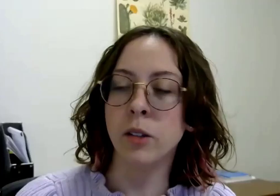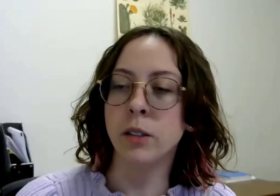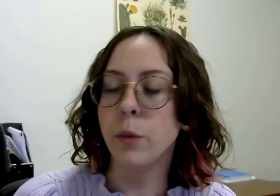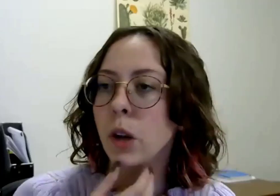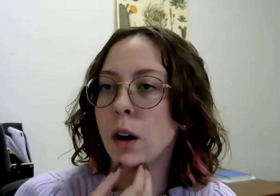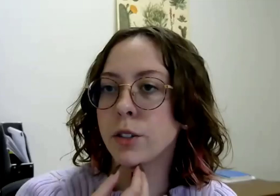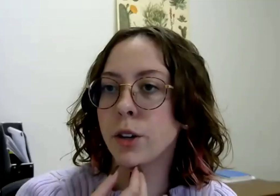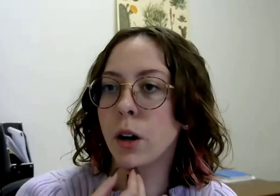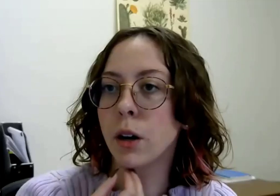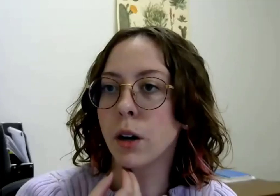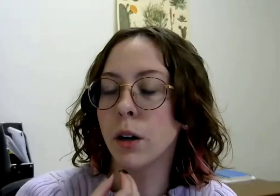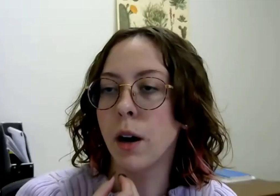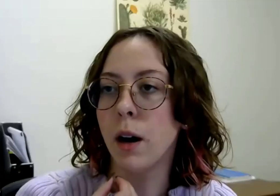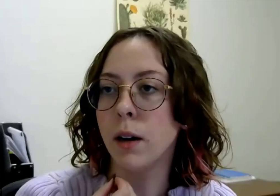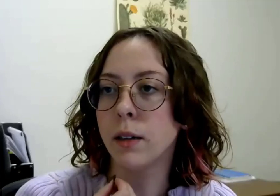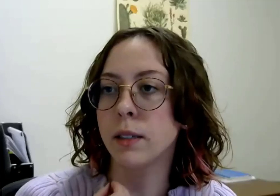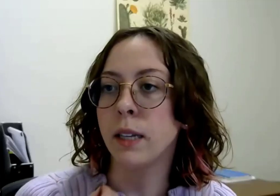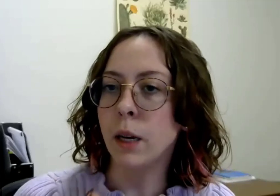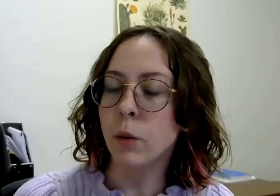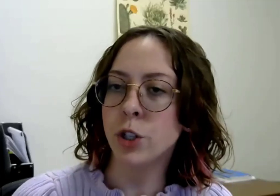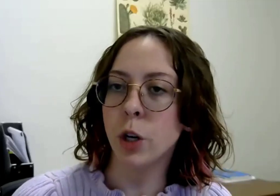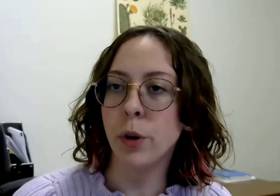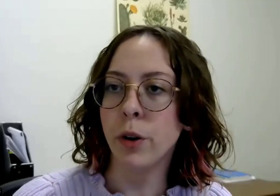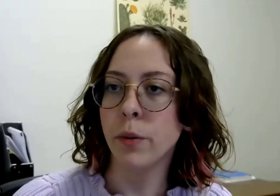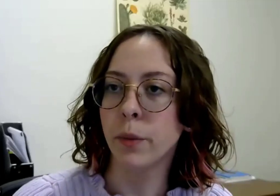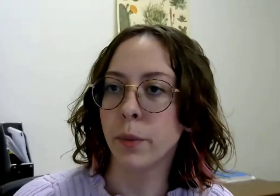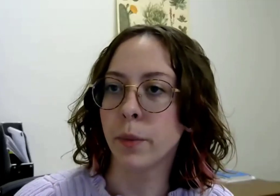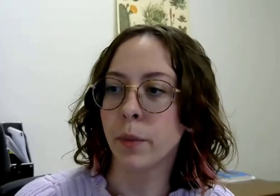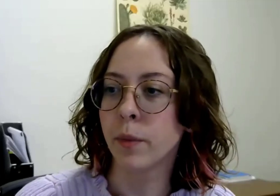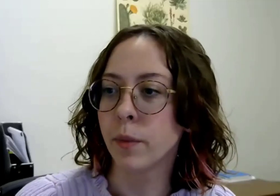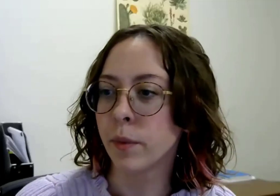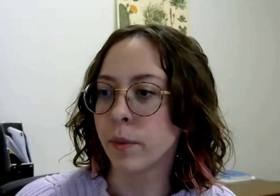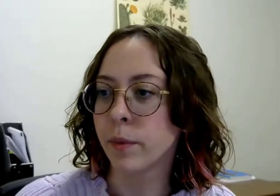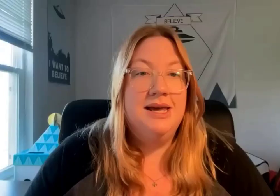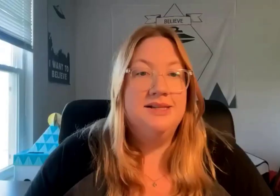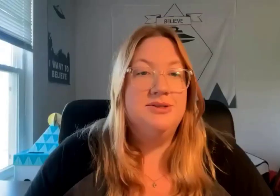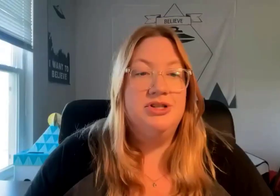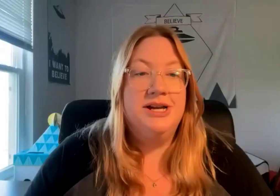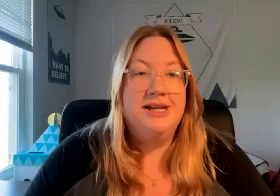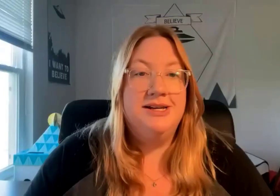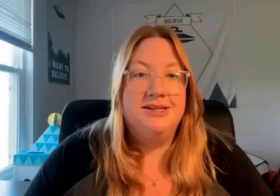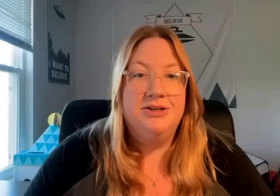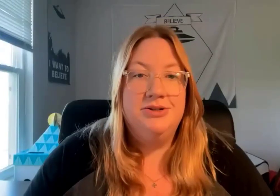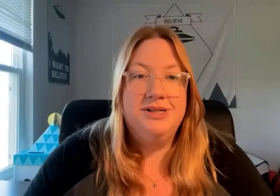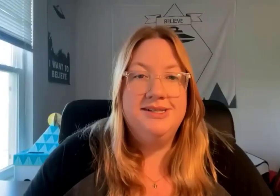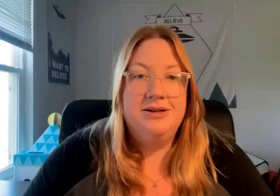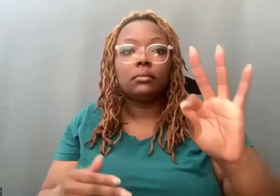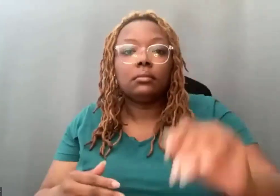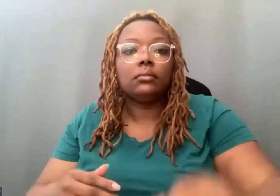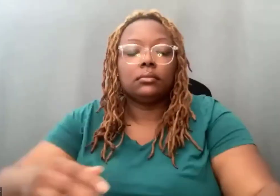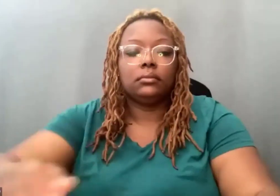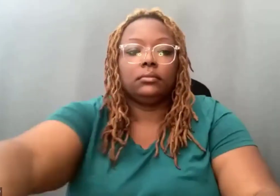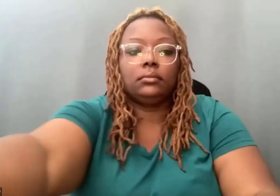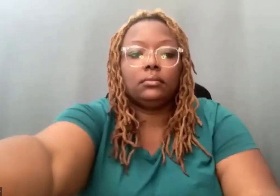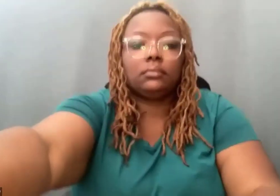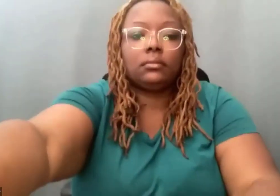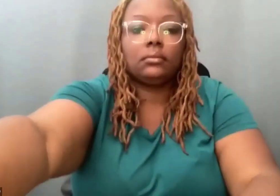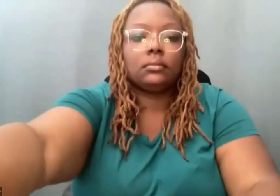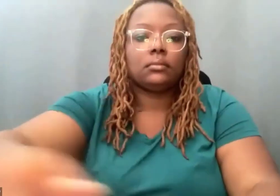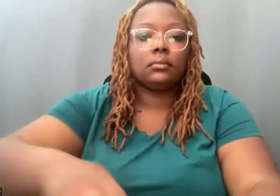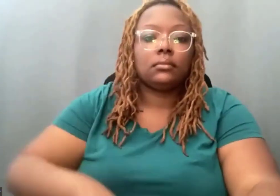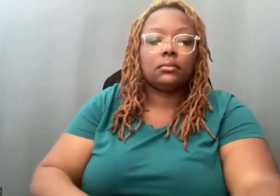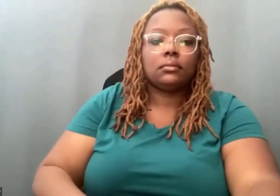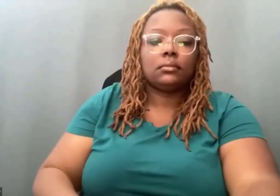Bree, it looks like we've lost our sign language interpreter. Yes, Cheyenne is going to join us now. Thank you,